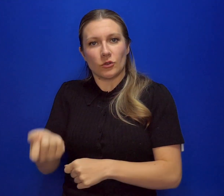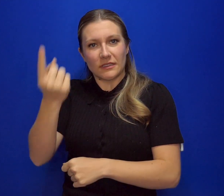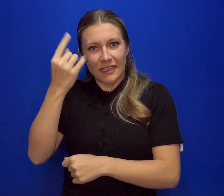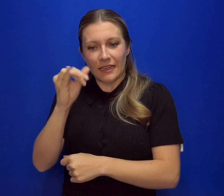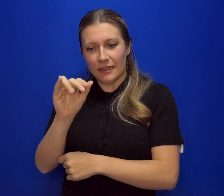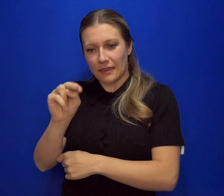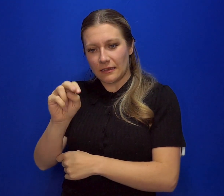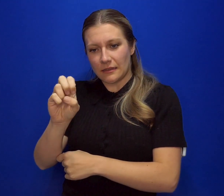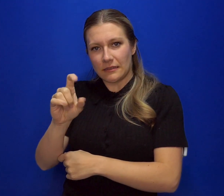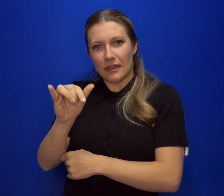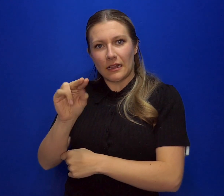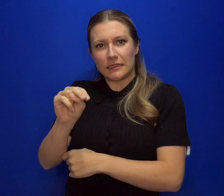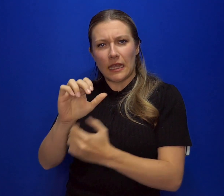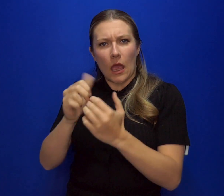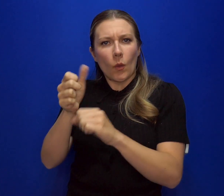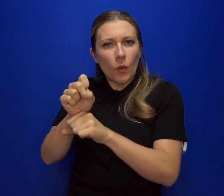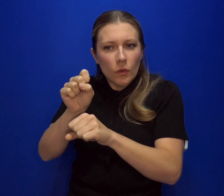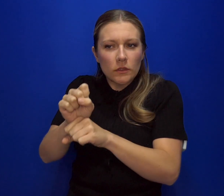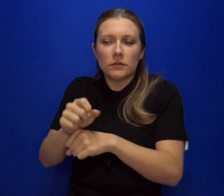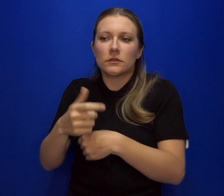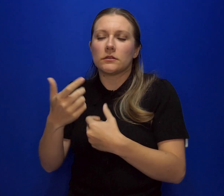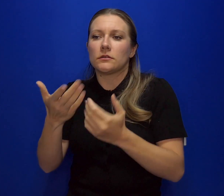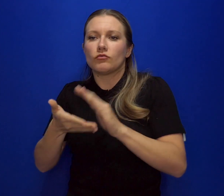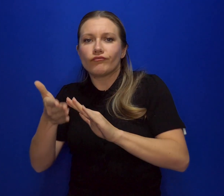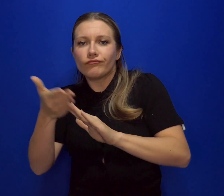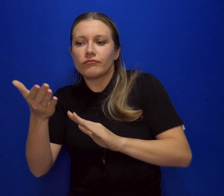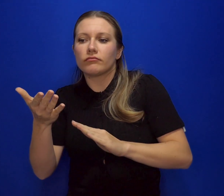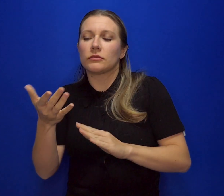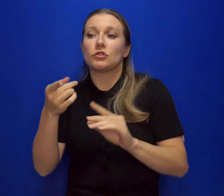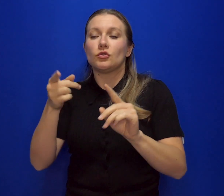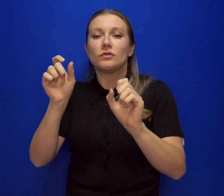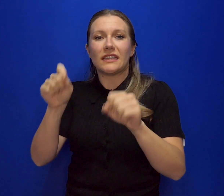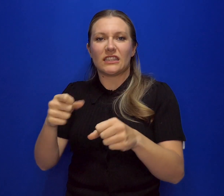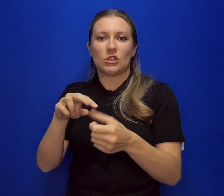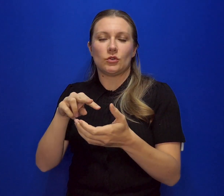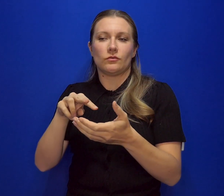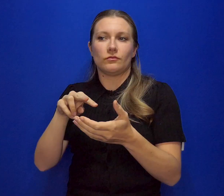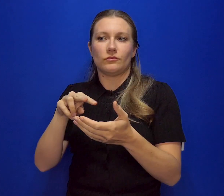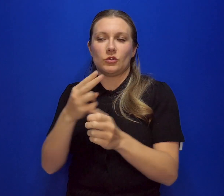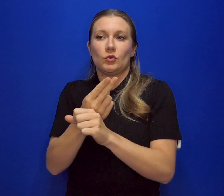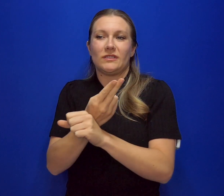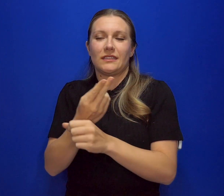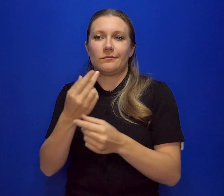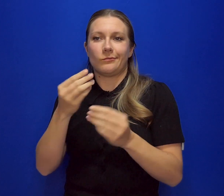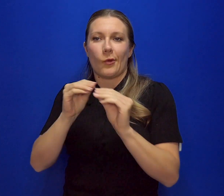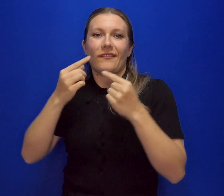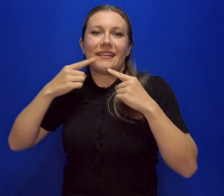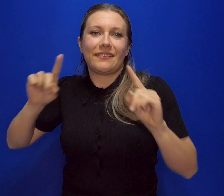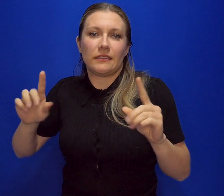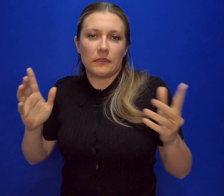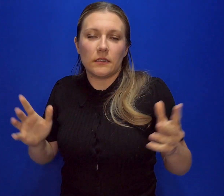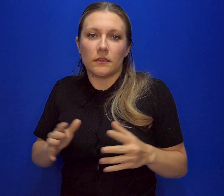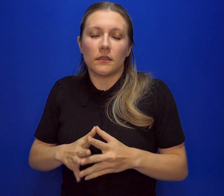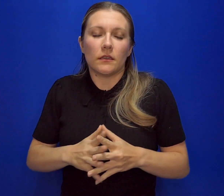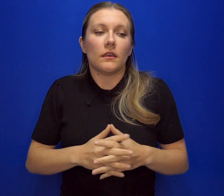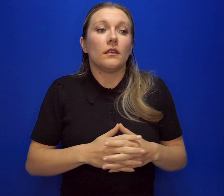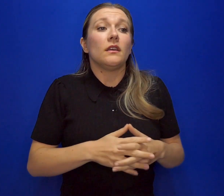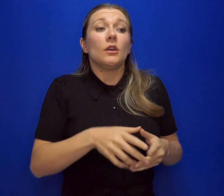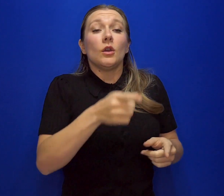a more targeted way or a more meaningful way, any way you kind of want to think about it.